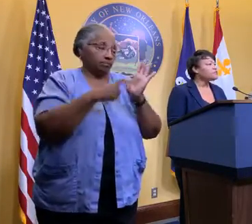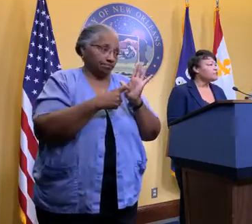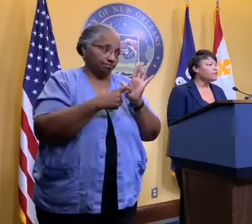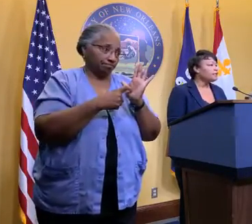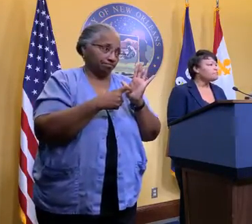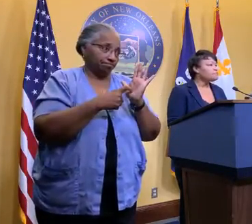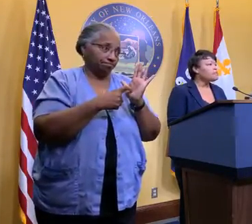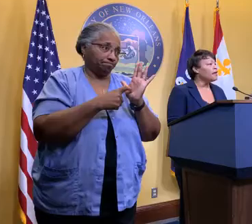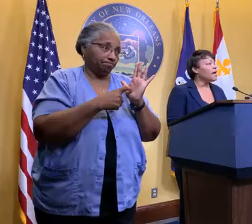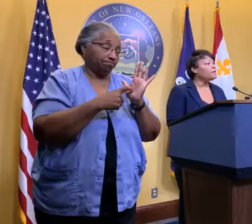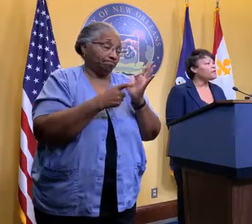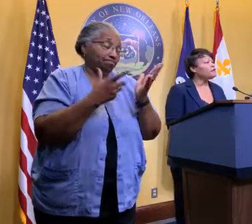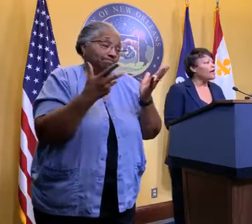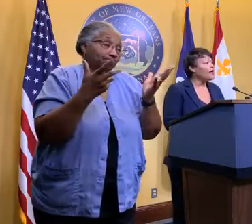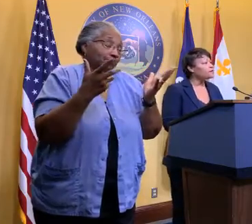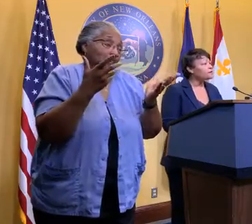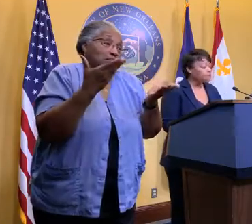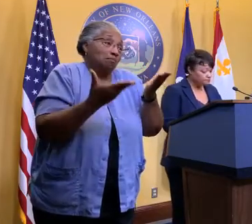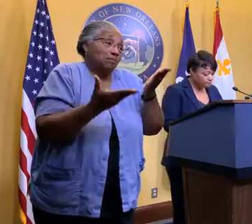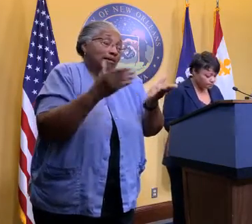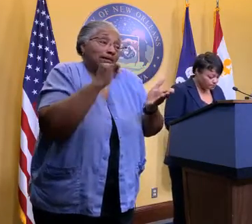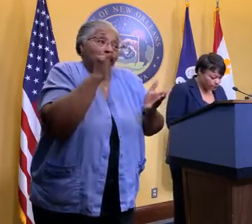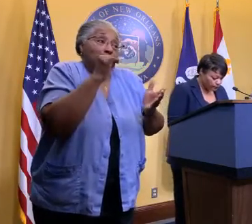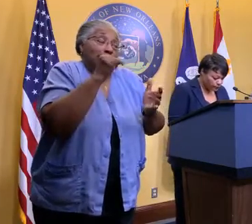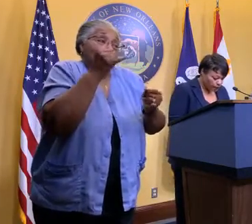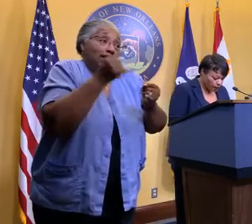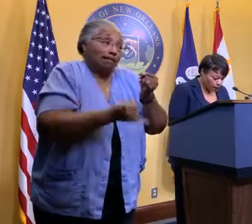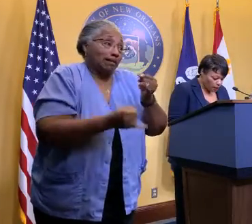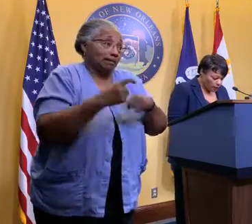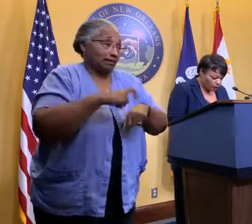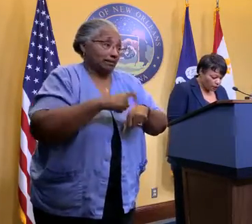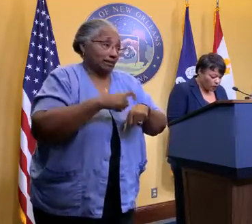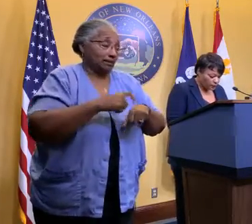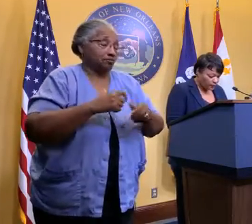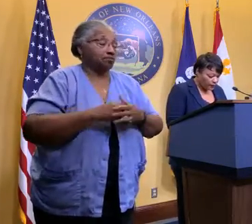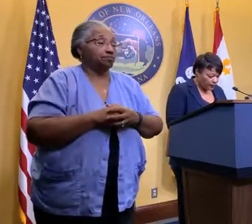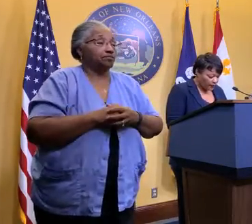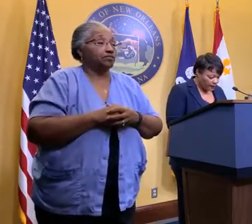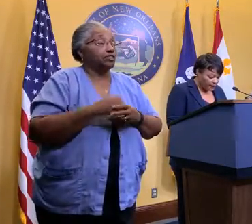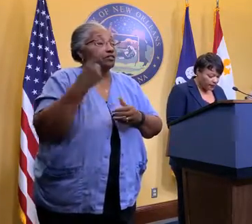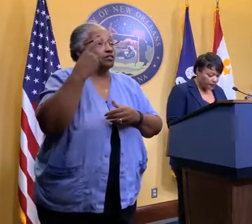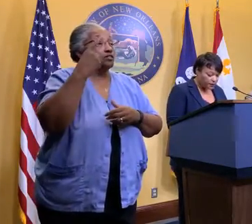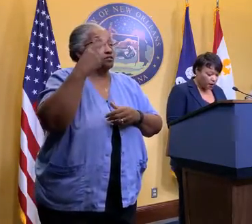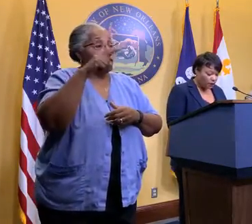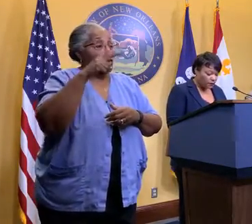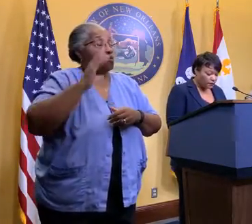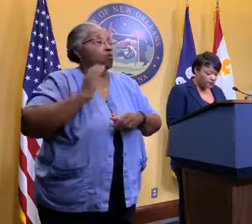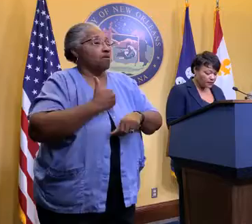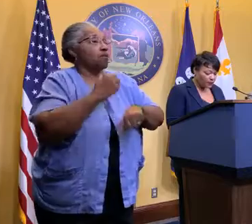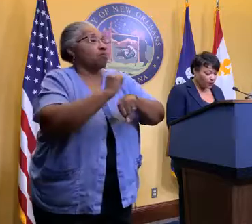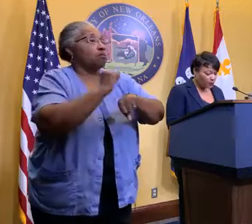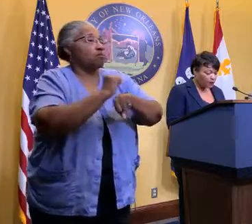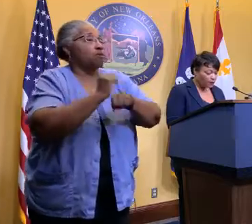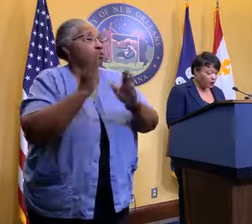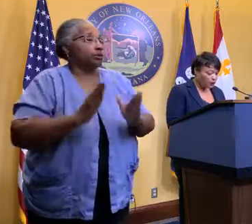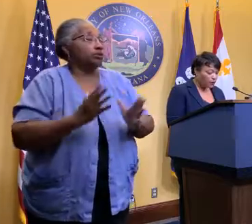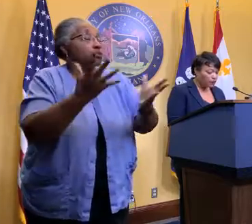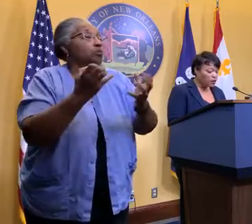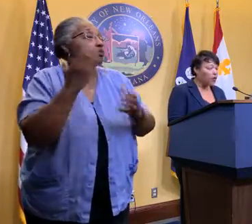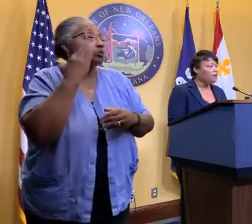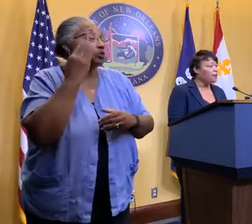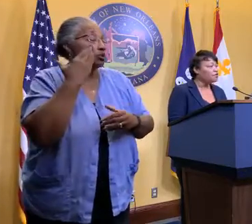it simply may not be the last. To our employees, please know that the